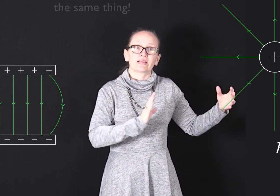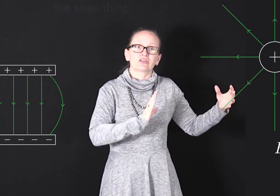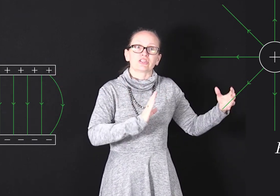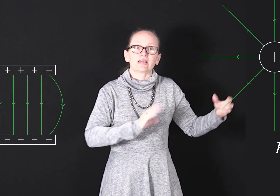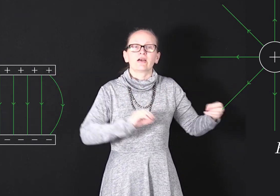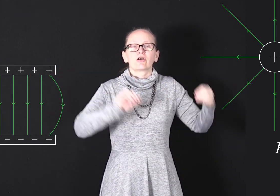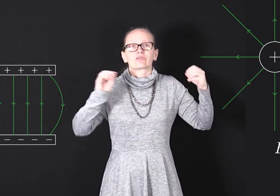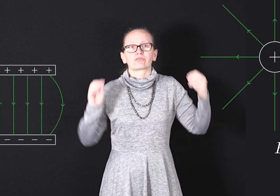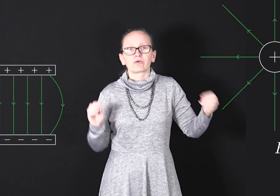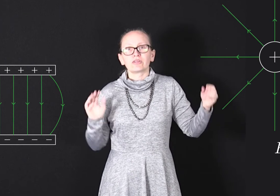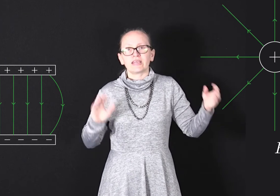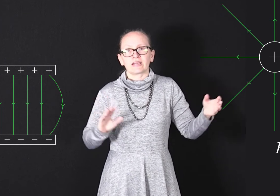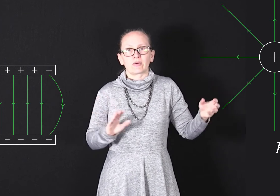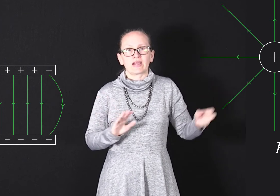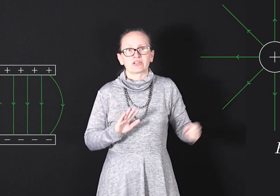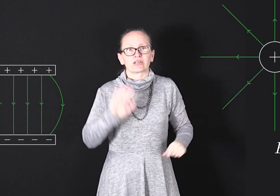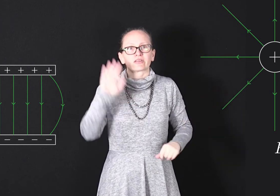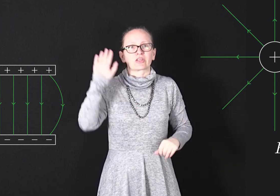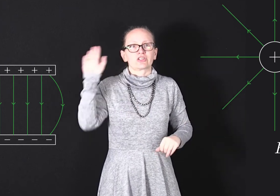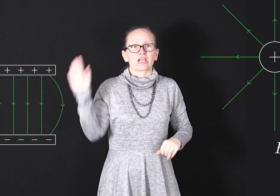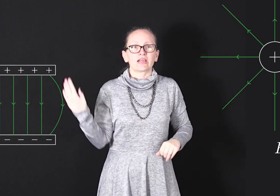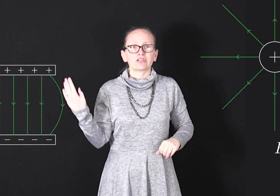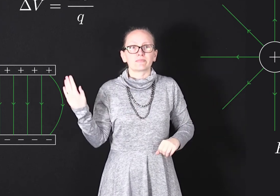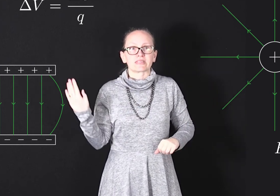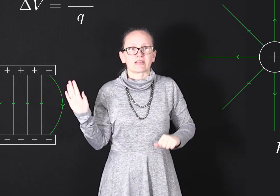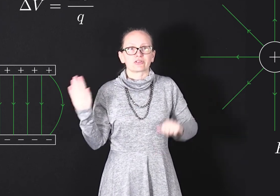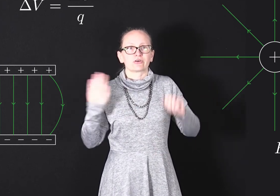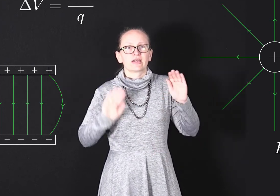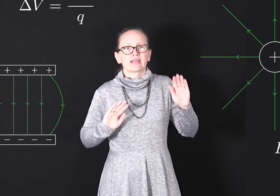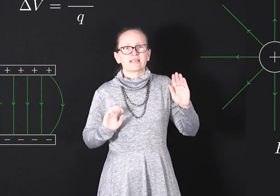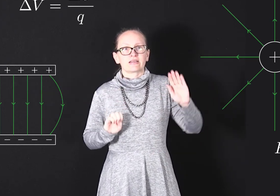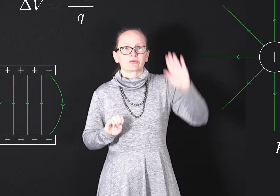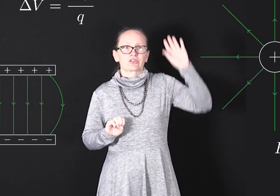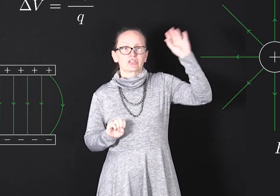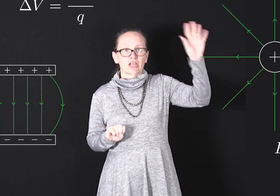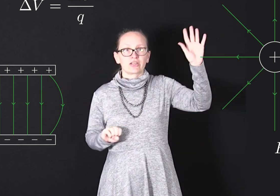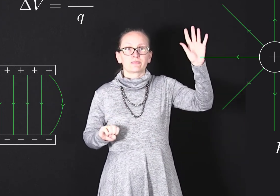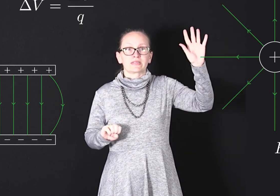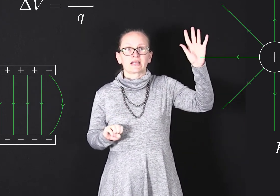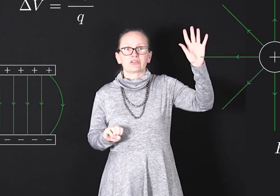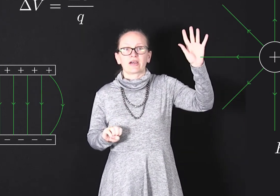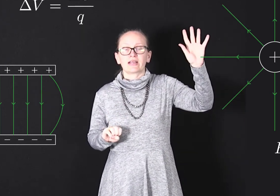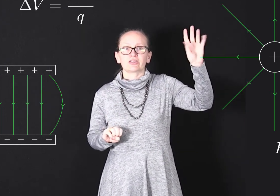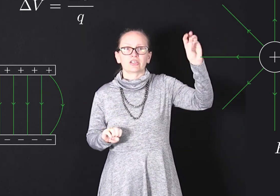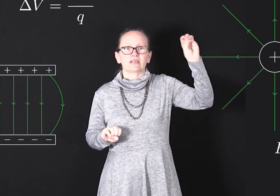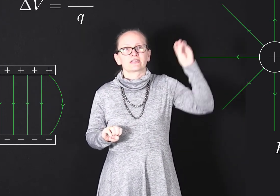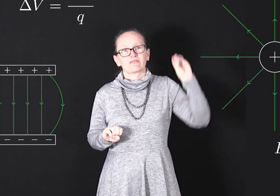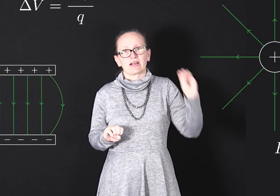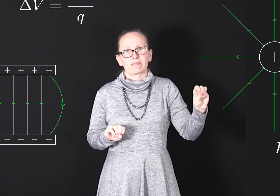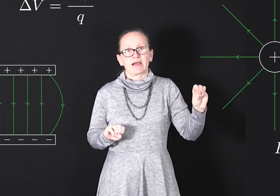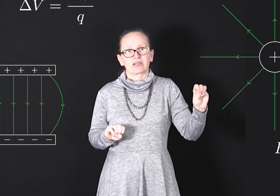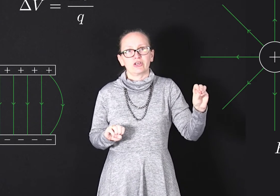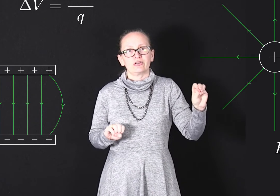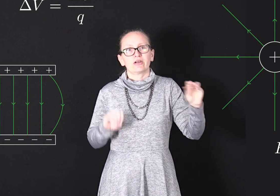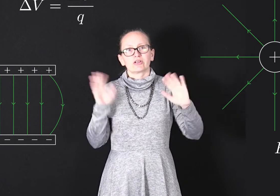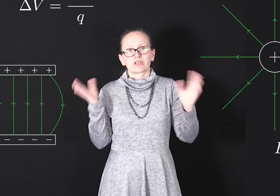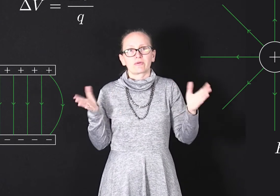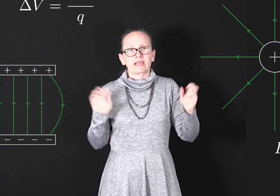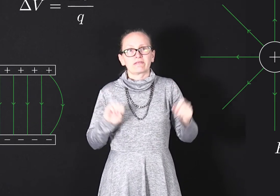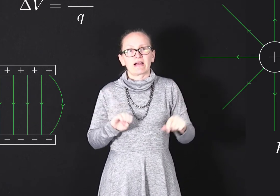energy through the equation the change in potential is equal to the change in potential energy divided by Q. So we can write